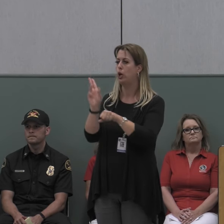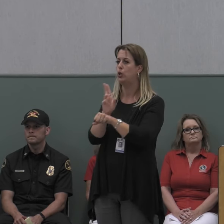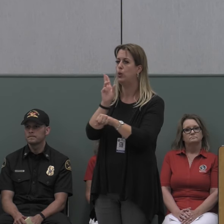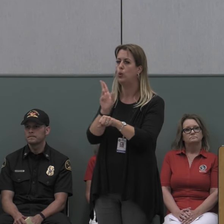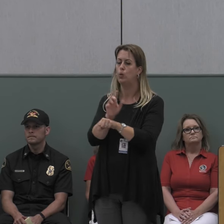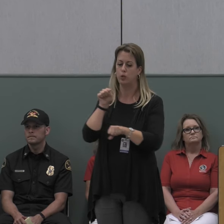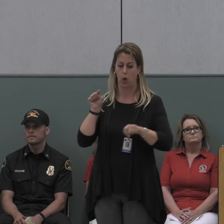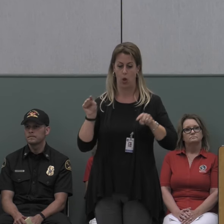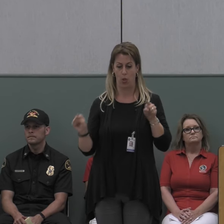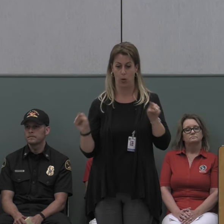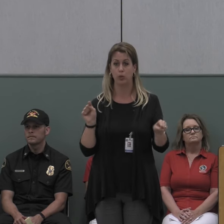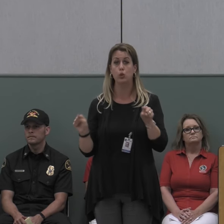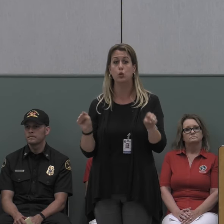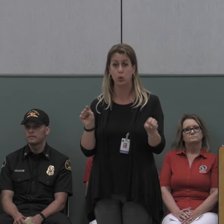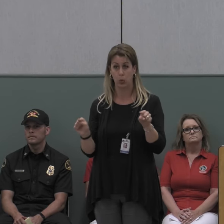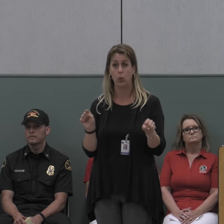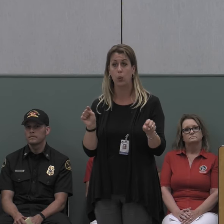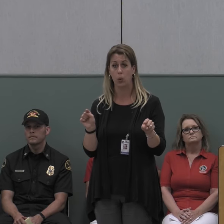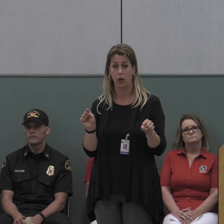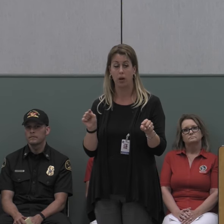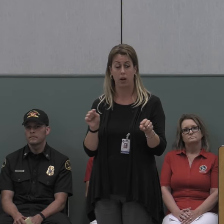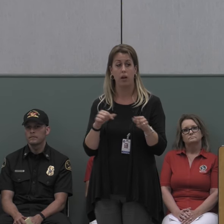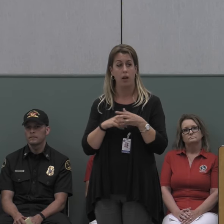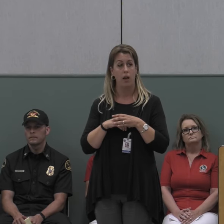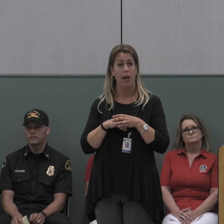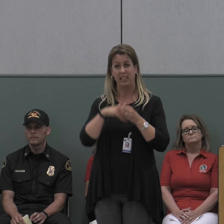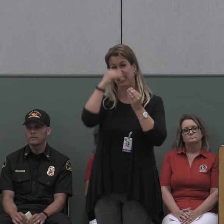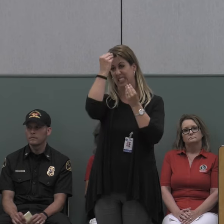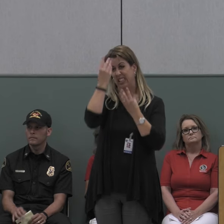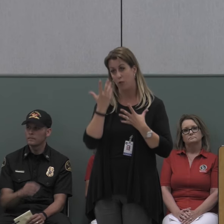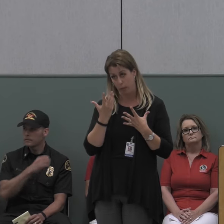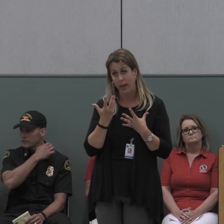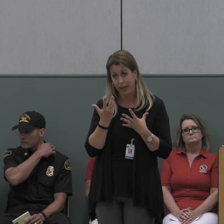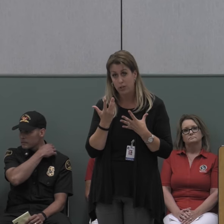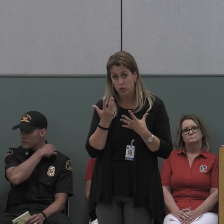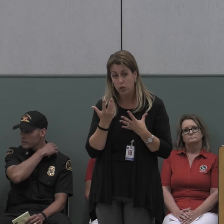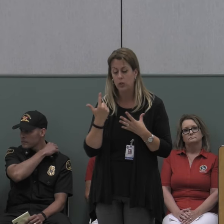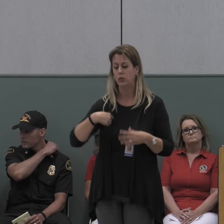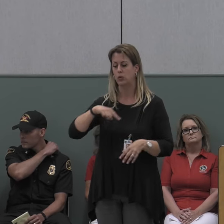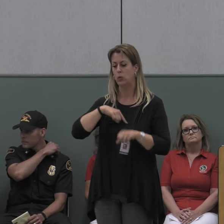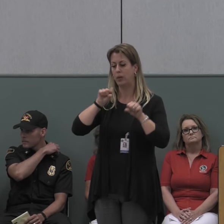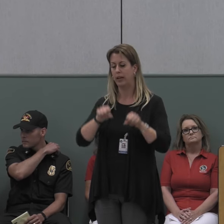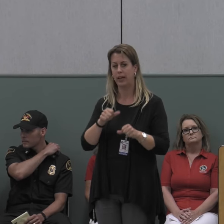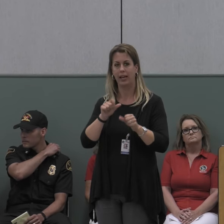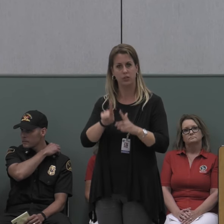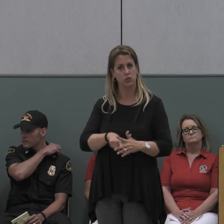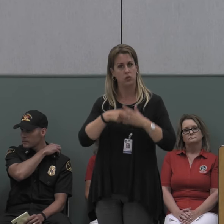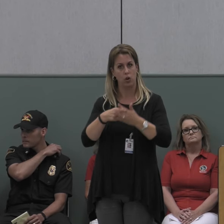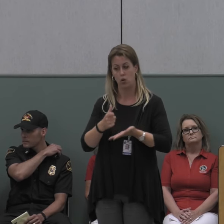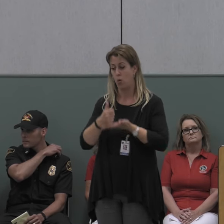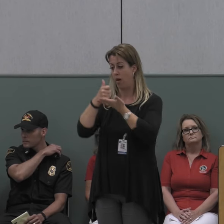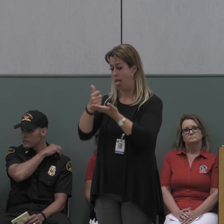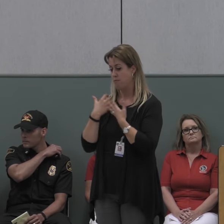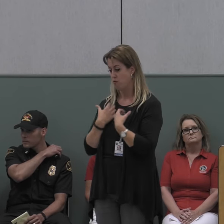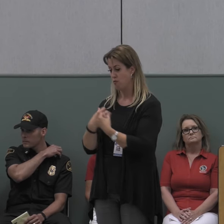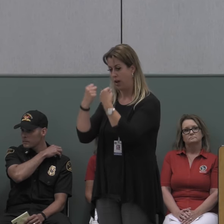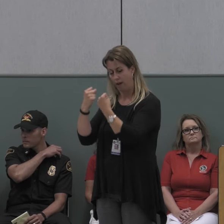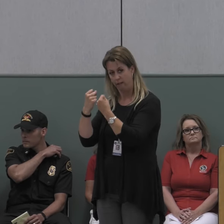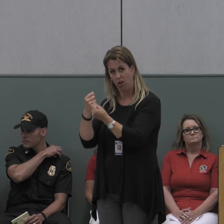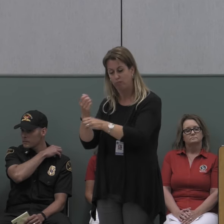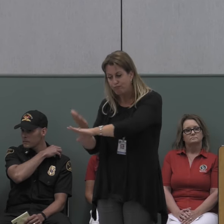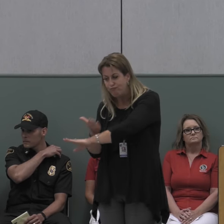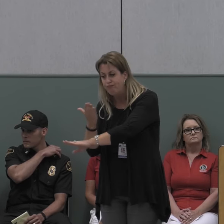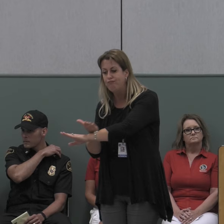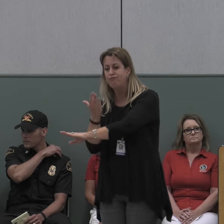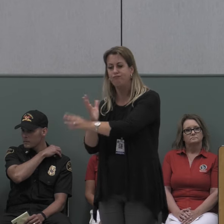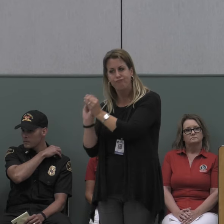two entities and get us the information so we can start the recovery process rolling. Again, I just